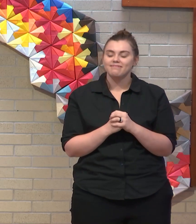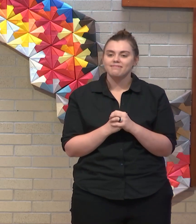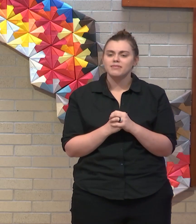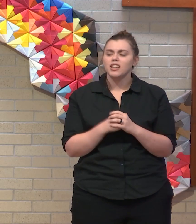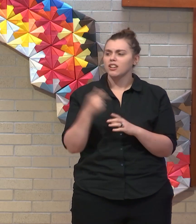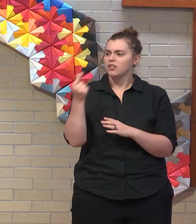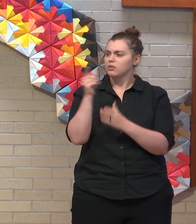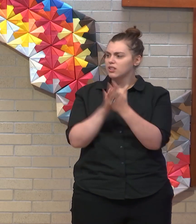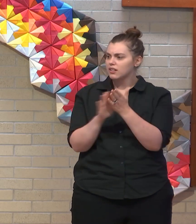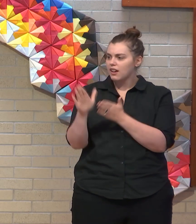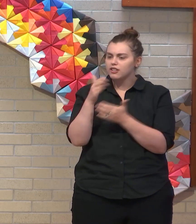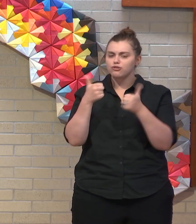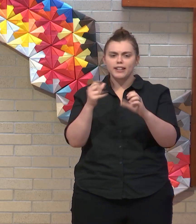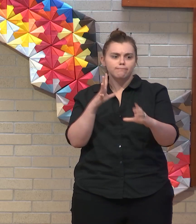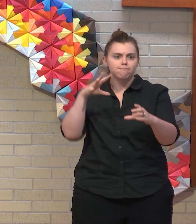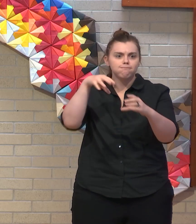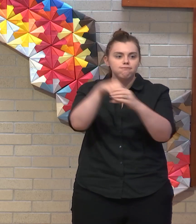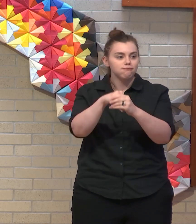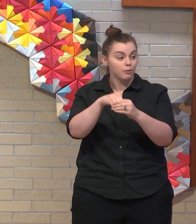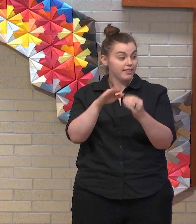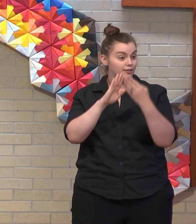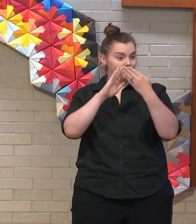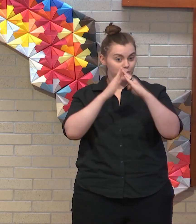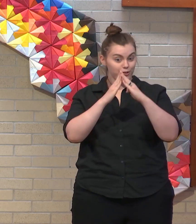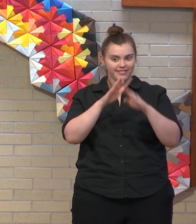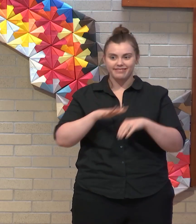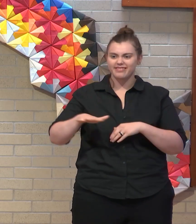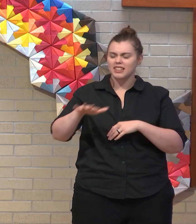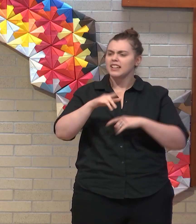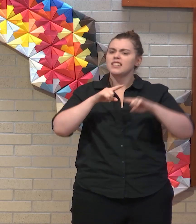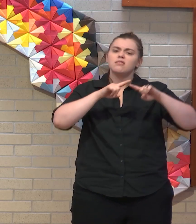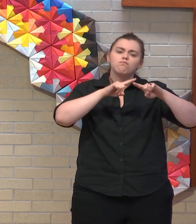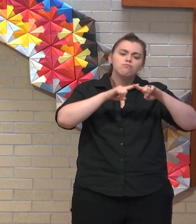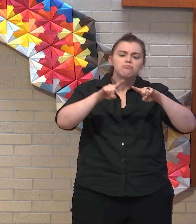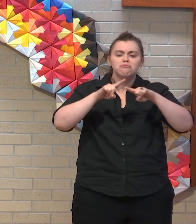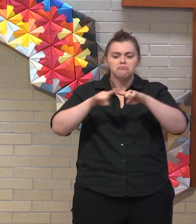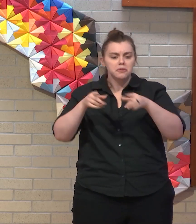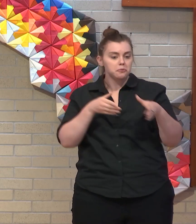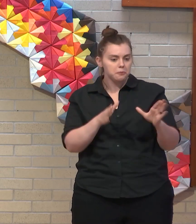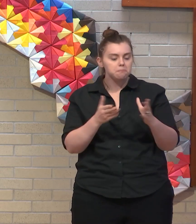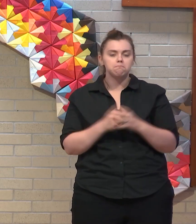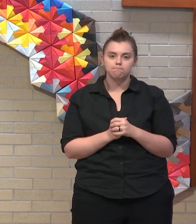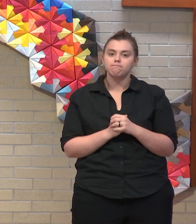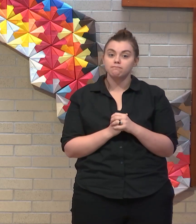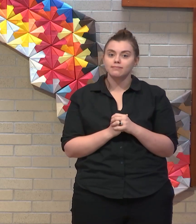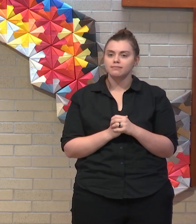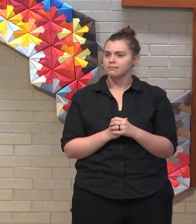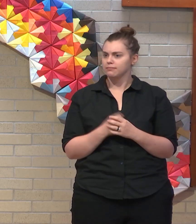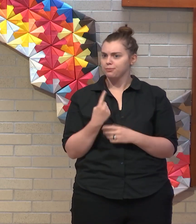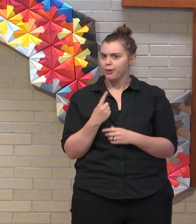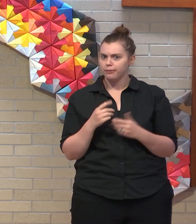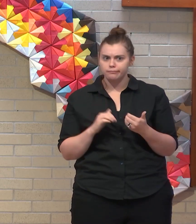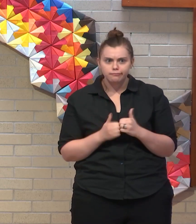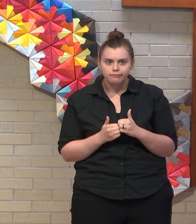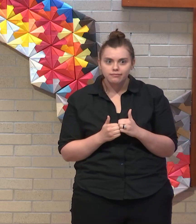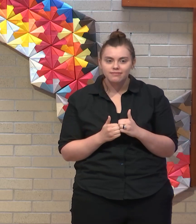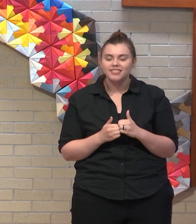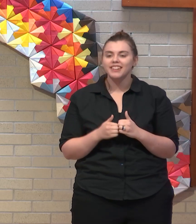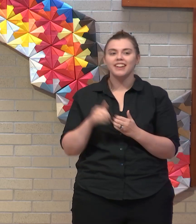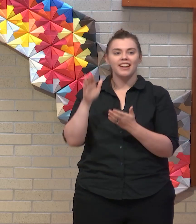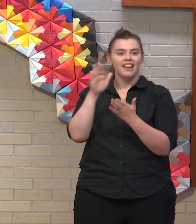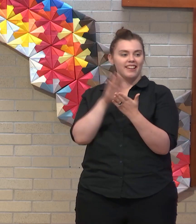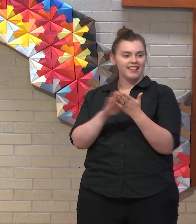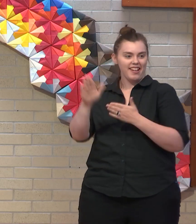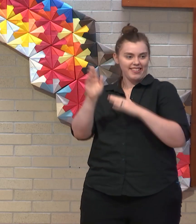Goshen College engages with our local community in a wide variety of ways. And one of those ways is through our